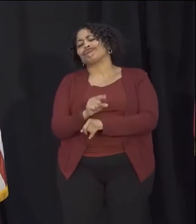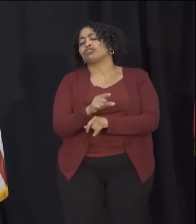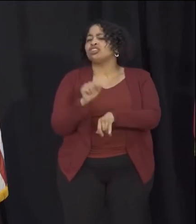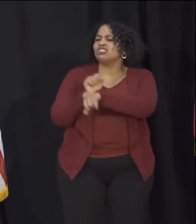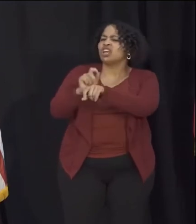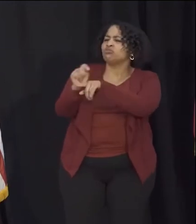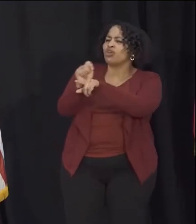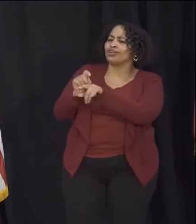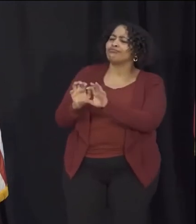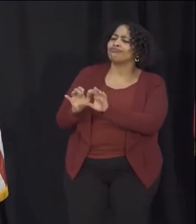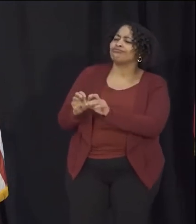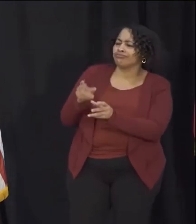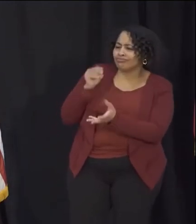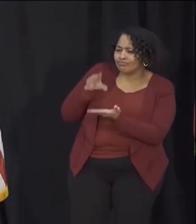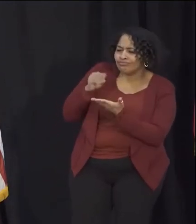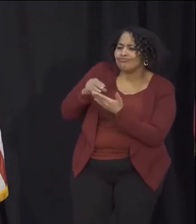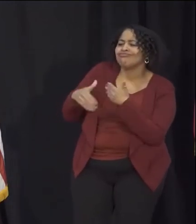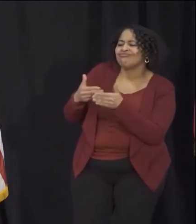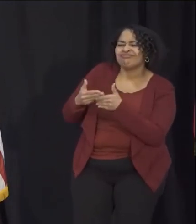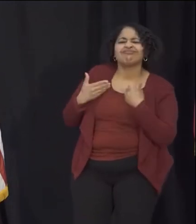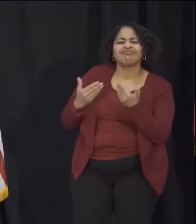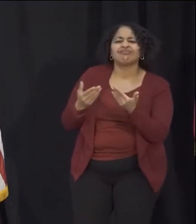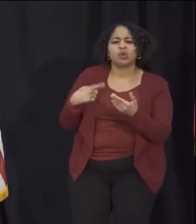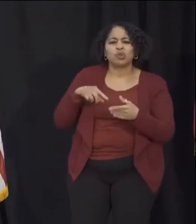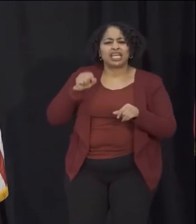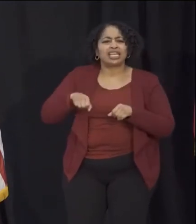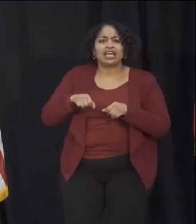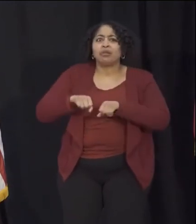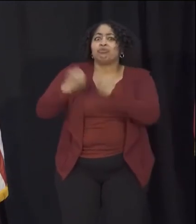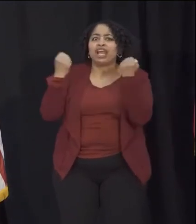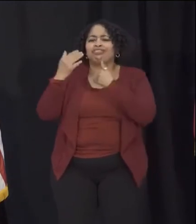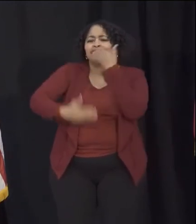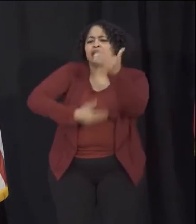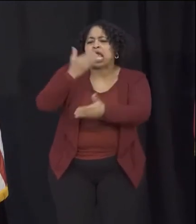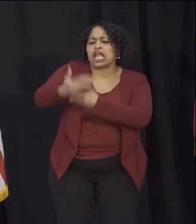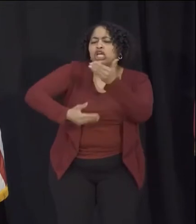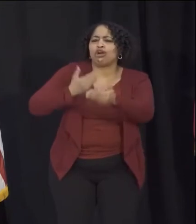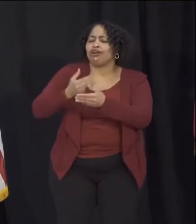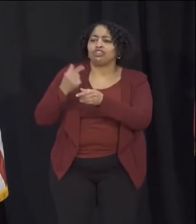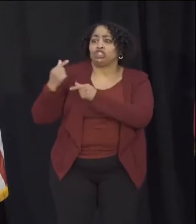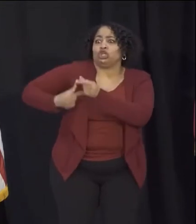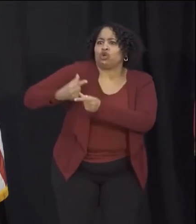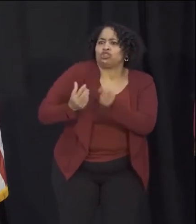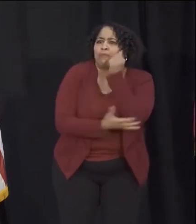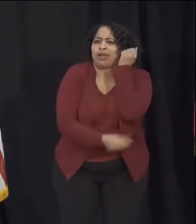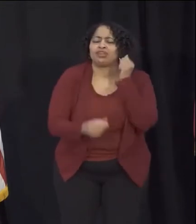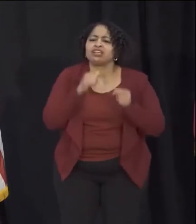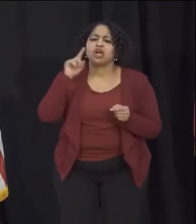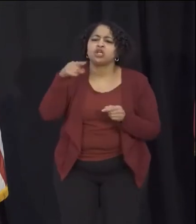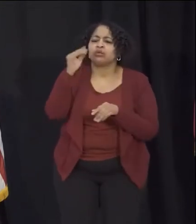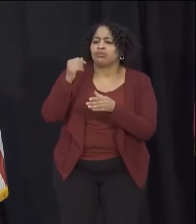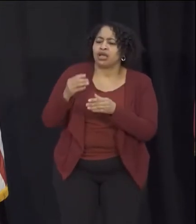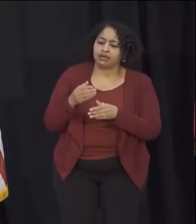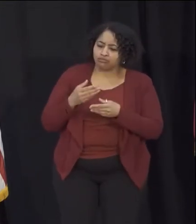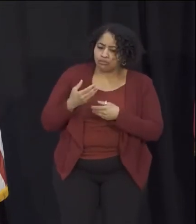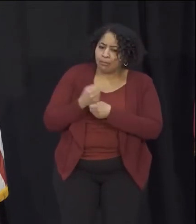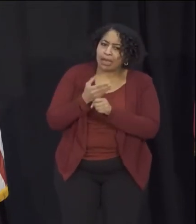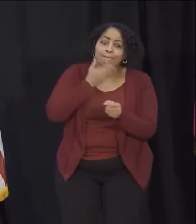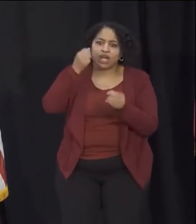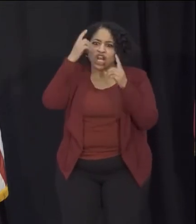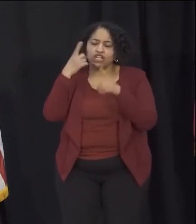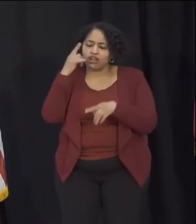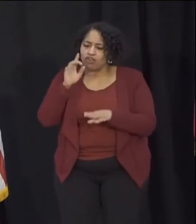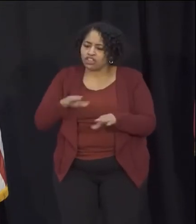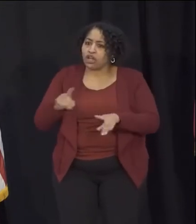training right on site. We can help break the cycle of intergenerational poverty, not just by improving the education of the children, but creating opportunities for